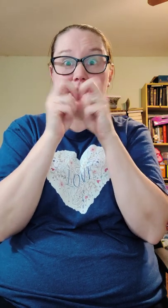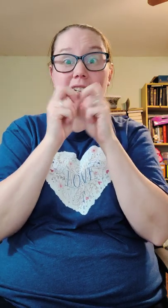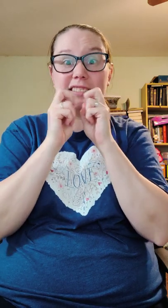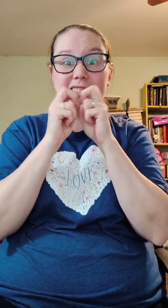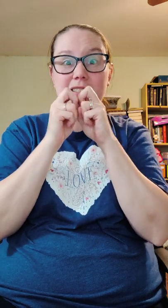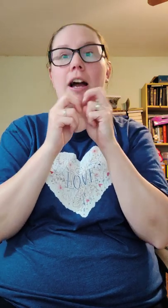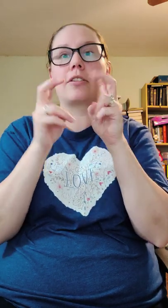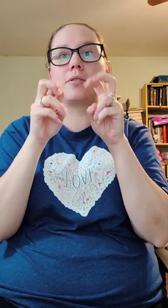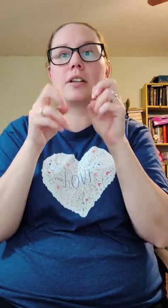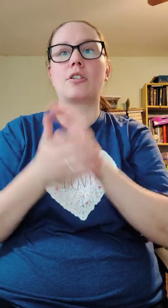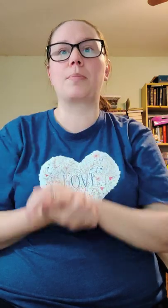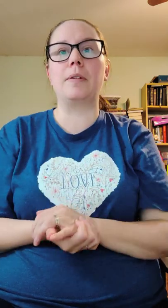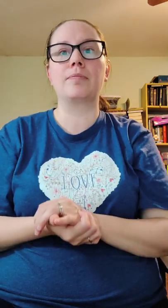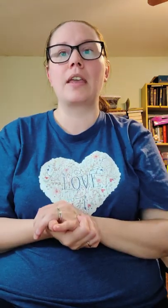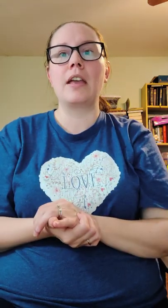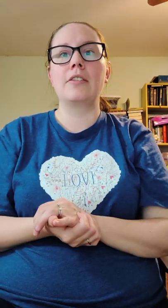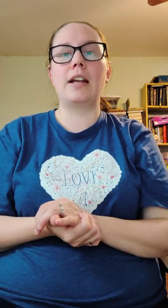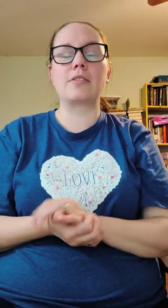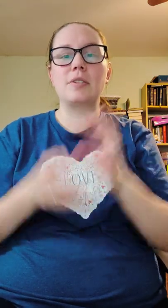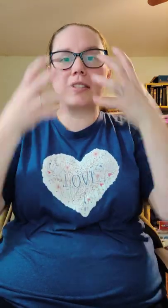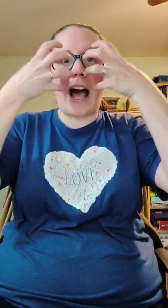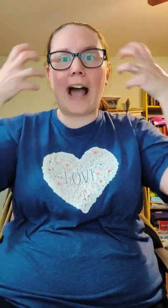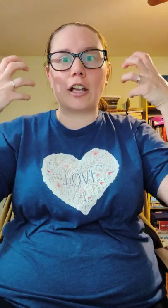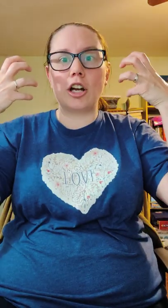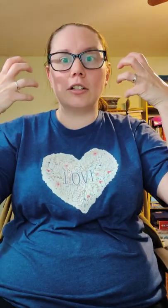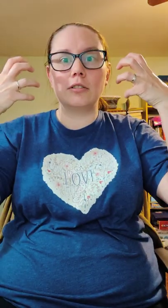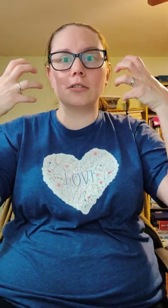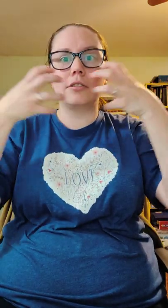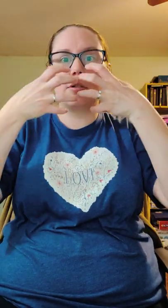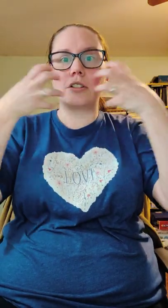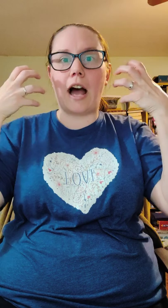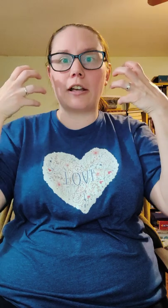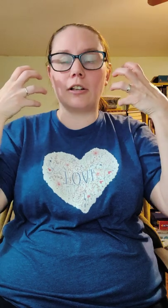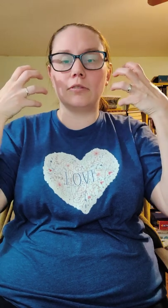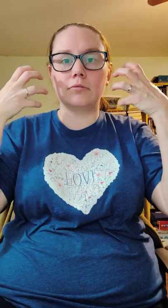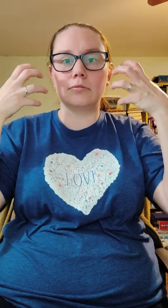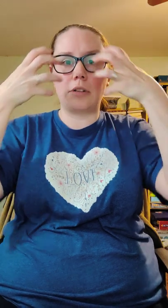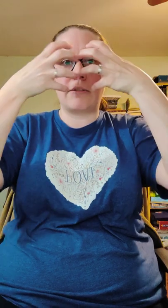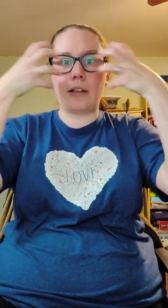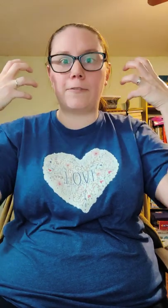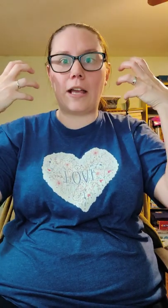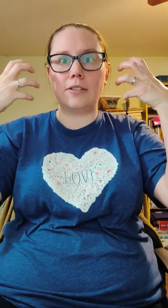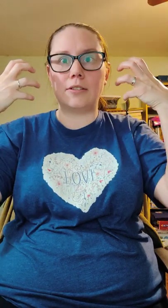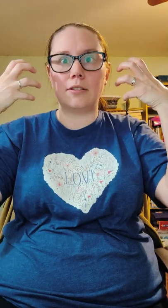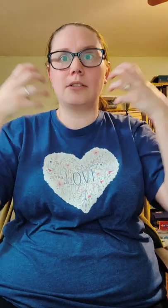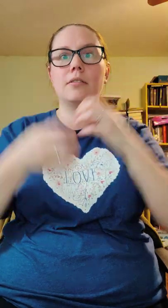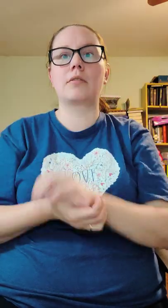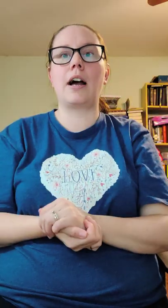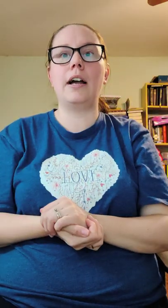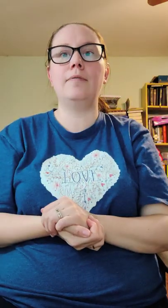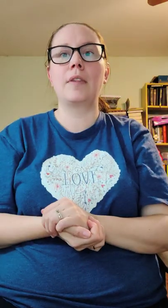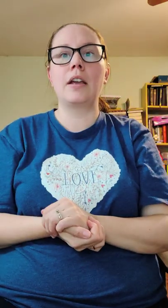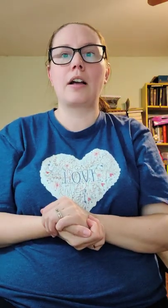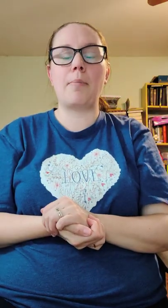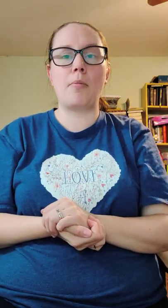and they crack those nuts open. The next one's tiger or tiger right around the face. Okay. A couple